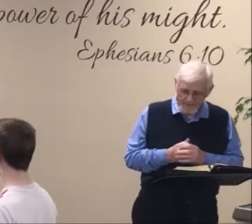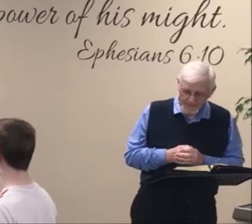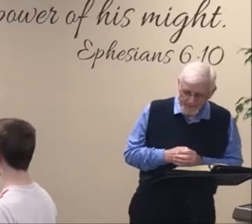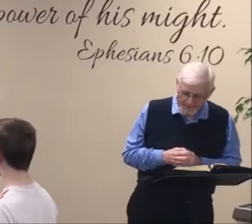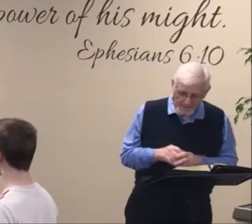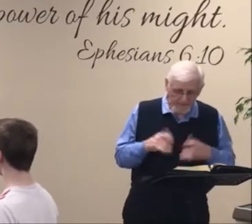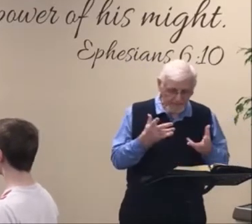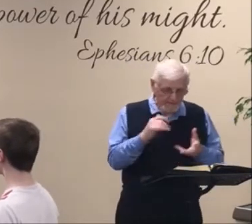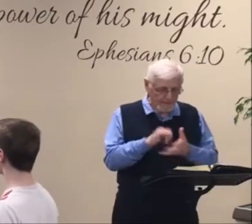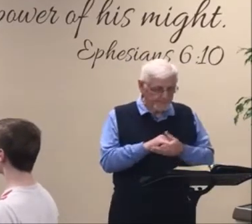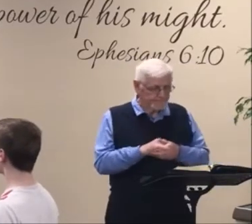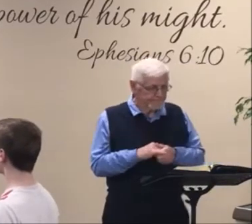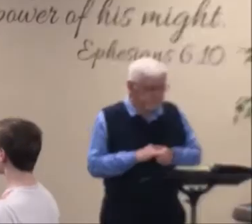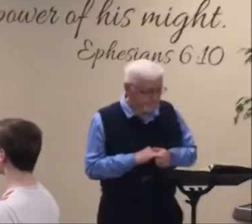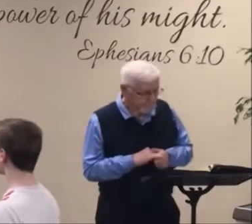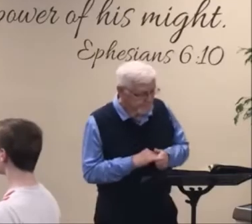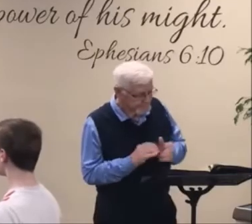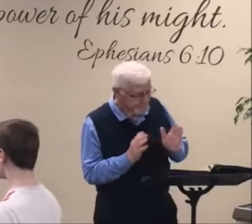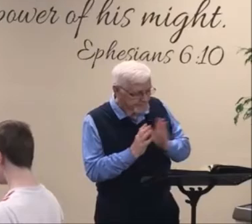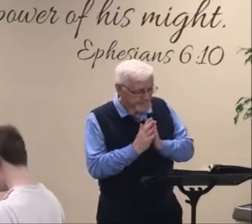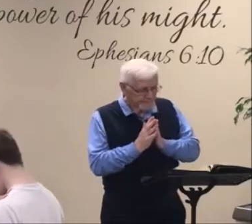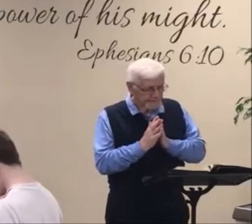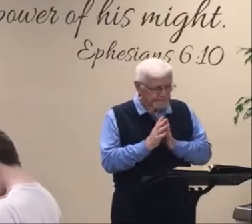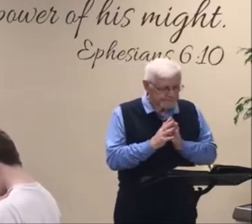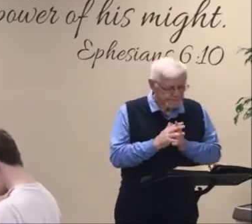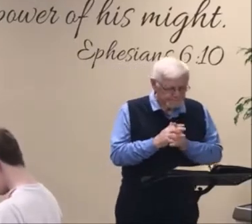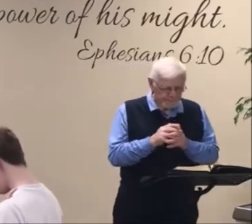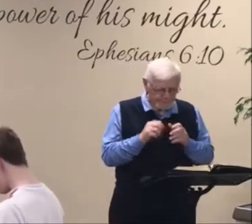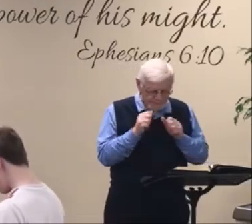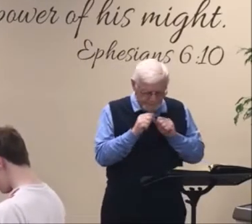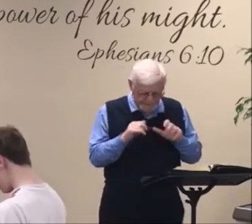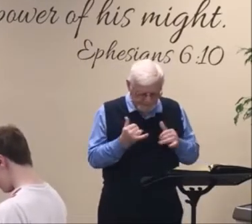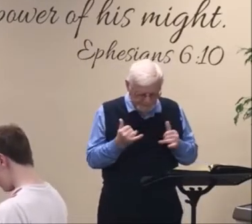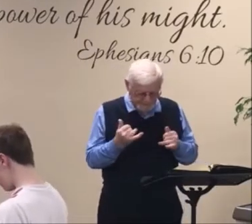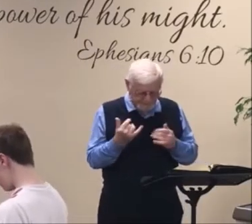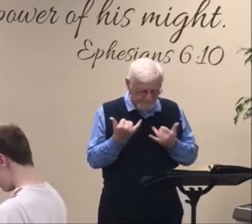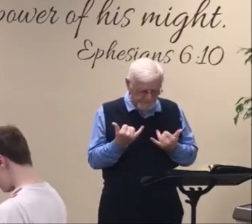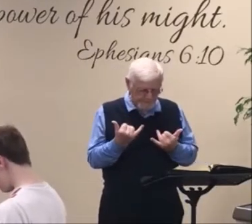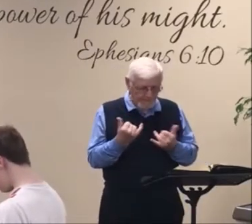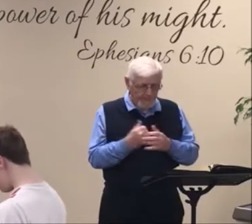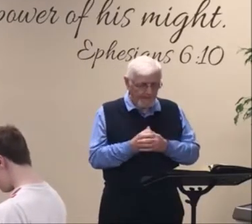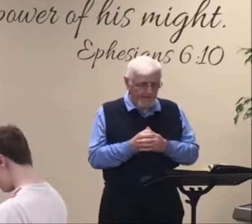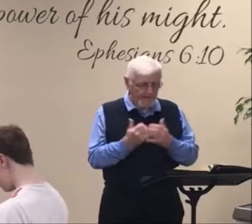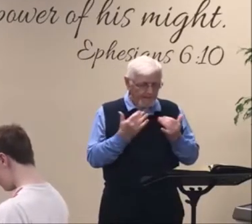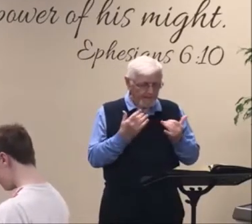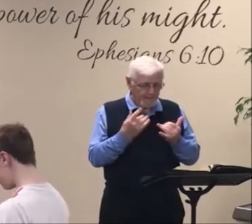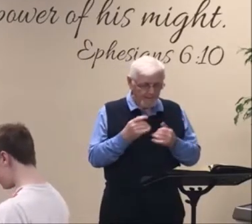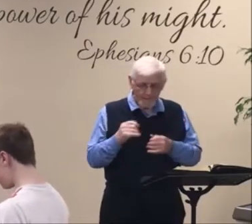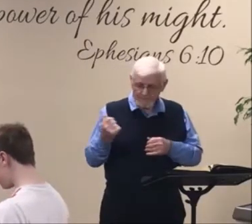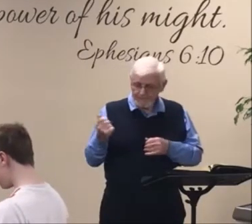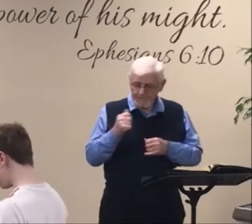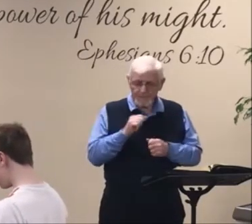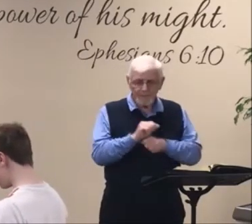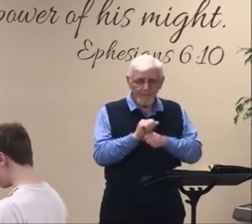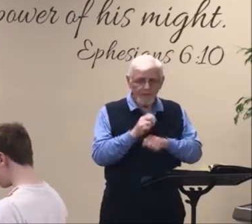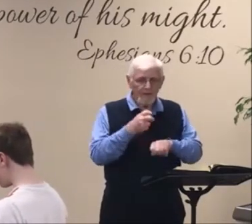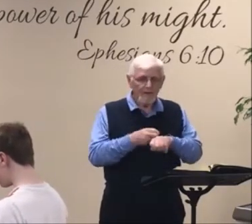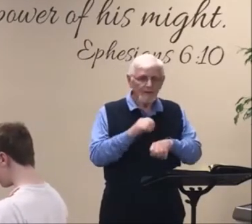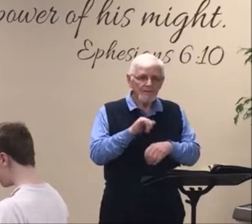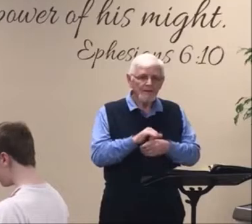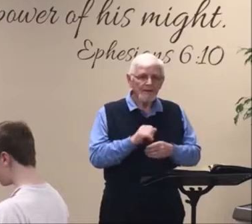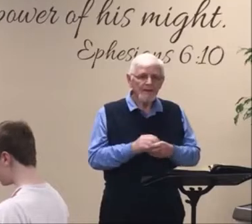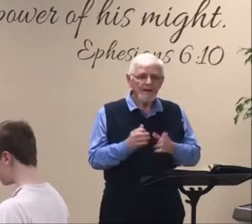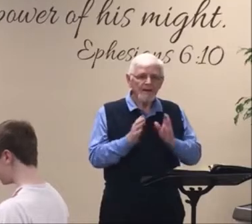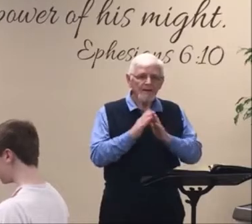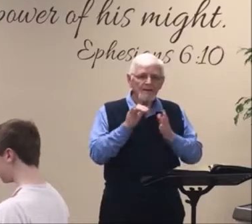give toward that, let's pray to take up an offering. Lord, I ask you bless this now. Thank you for Olivia putting the time into it. And Lord, I ask that it